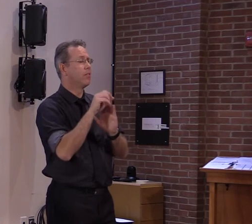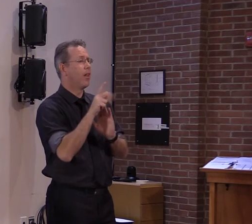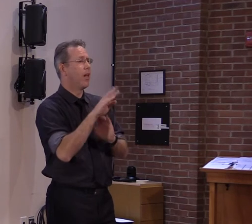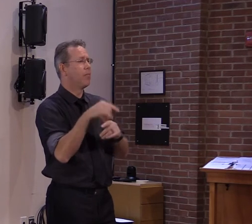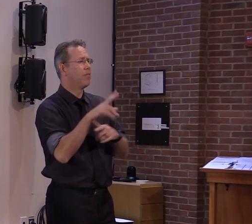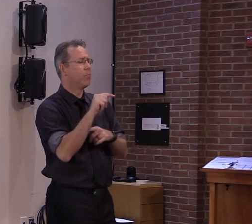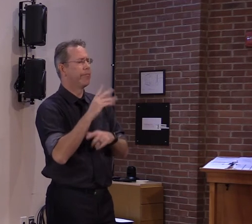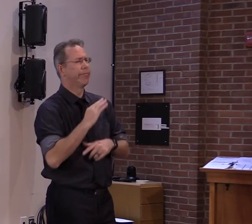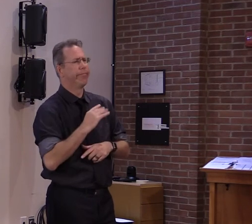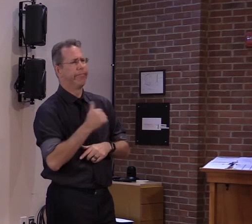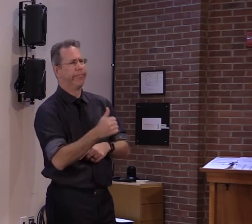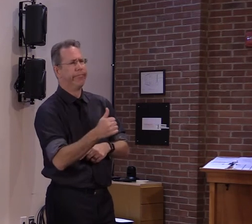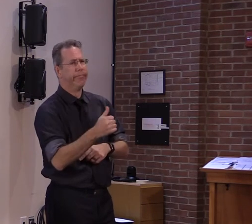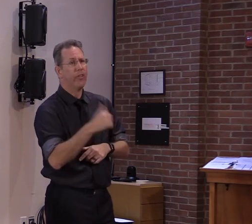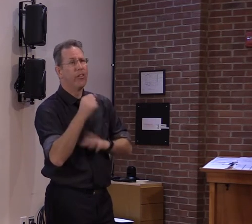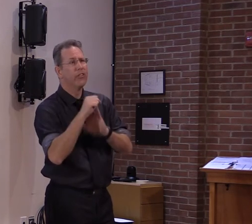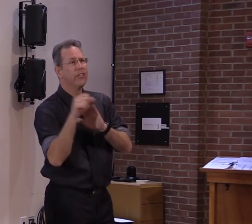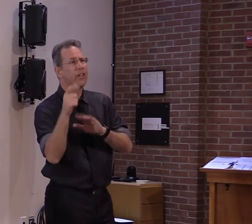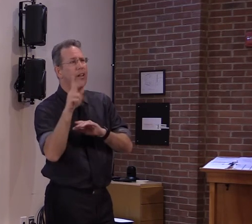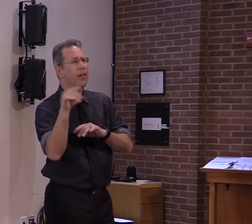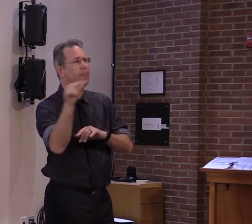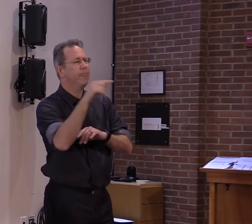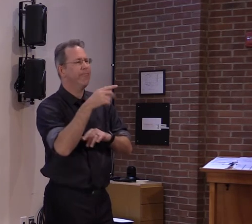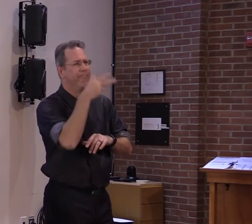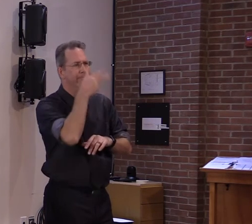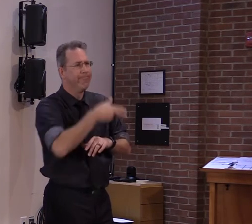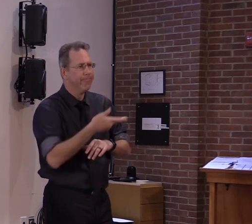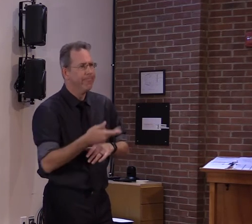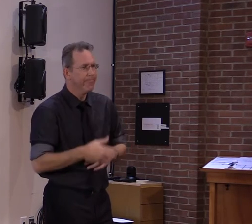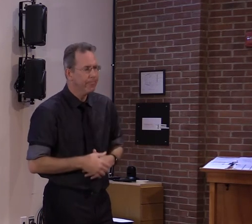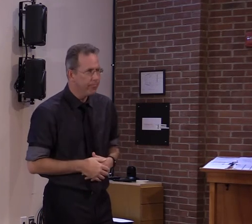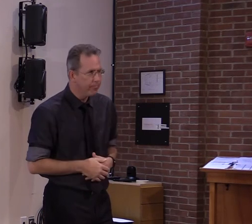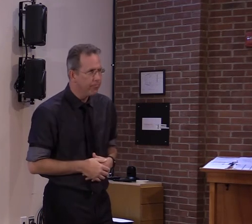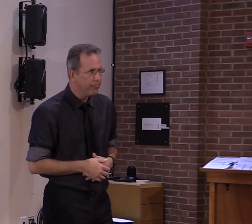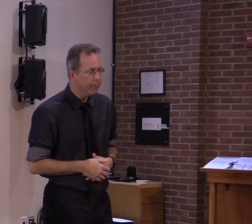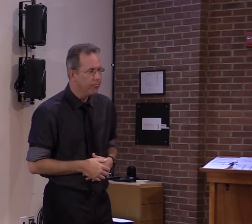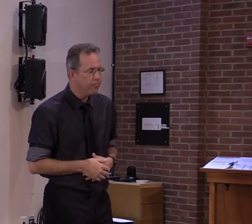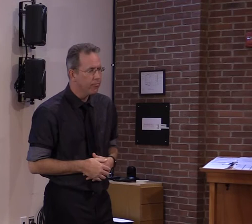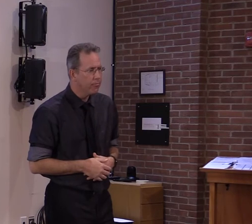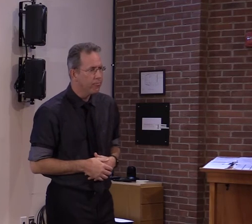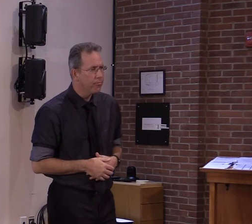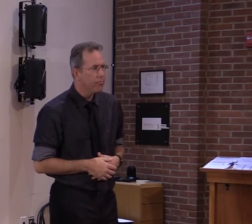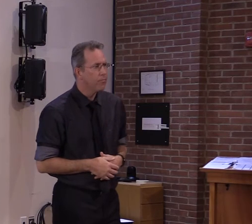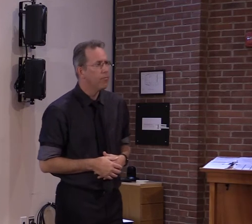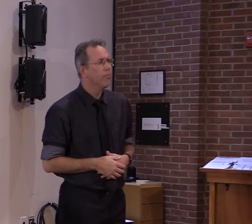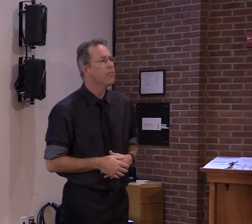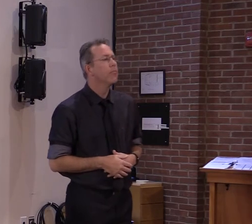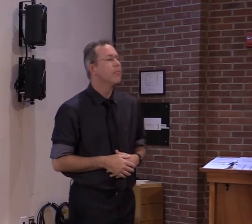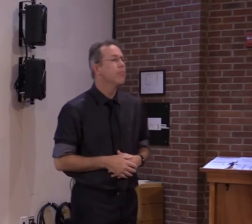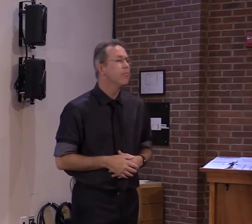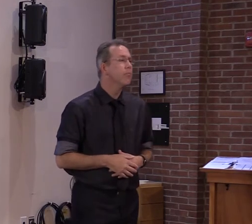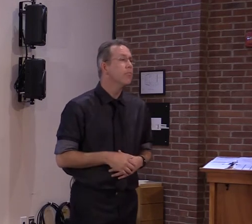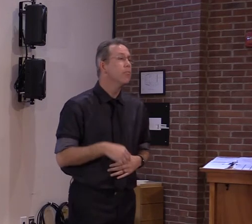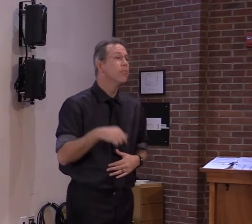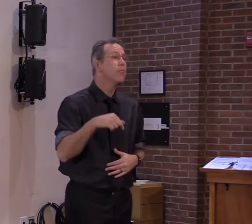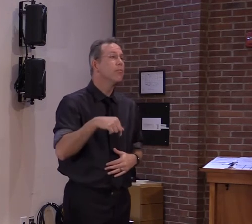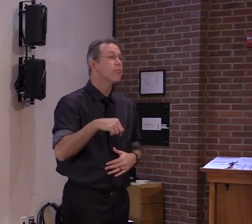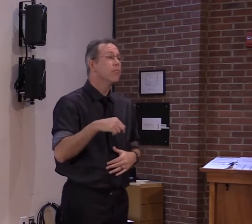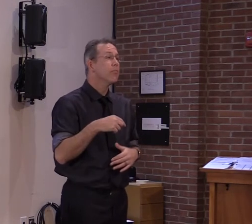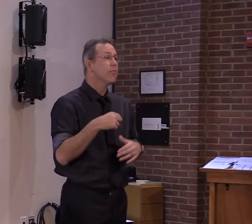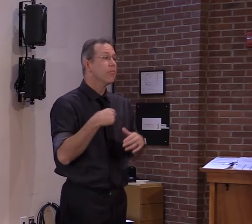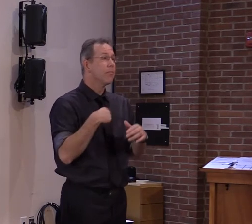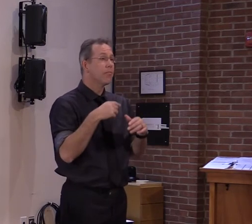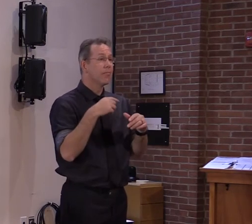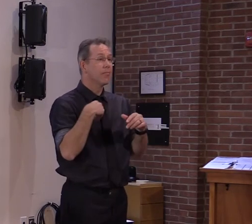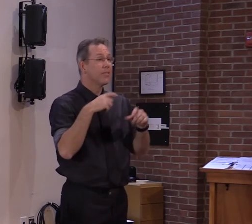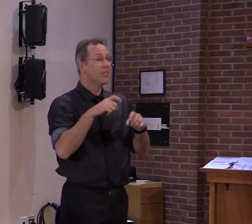different with different facilities. The labs that we use for the pop-ups and now the